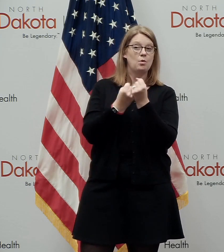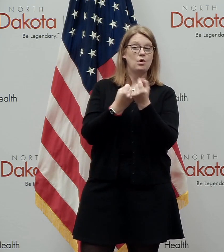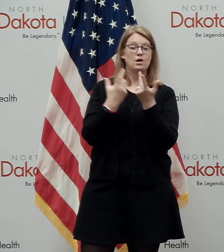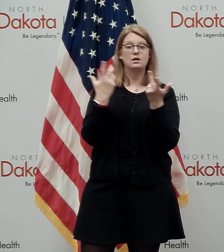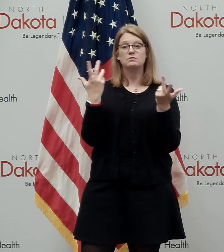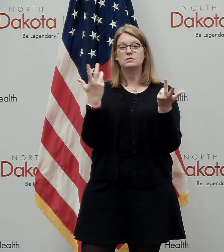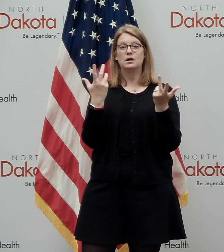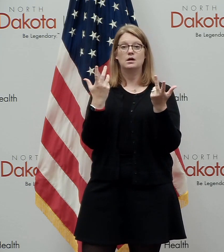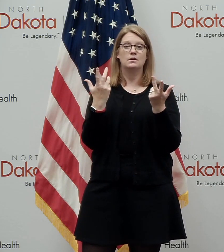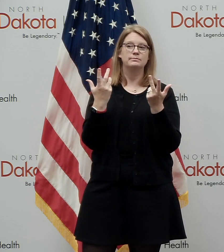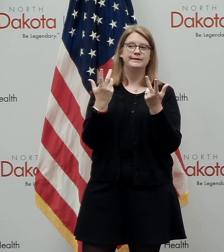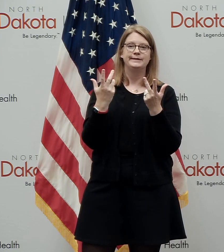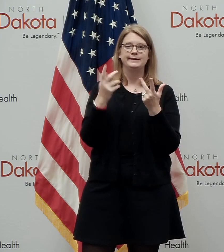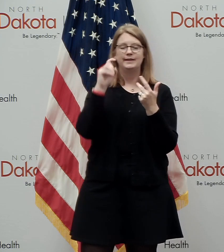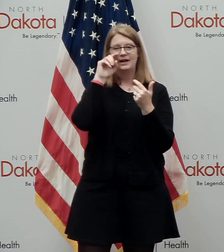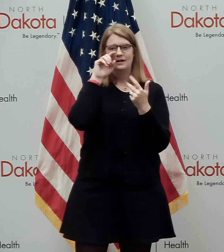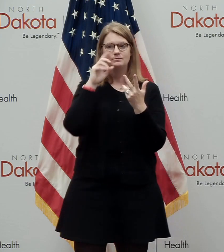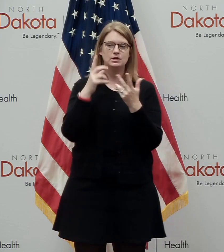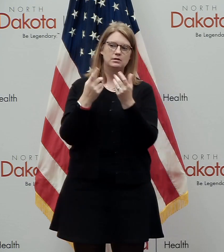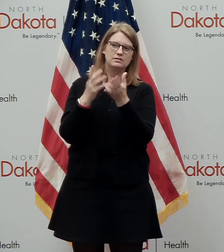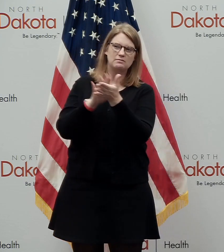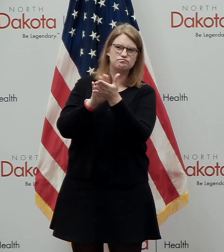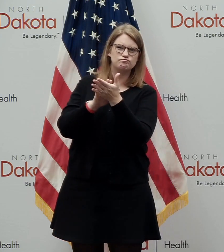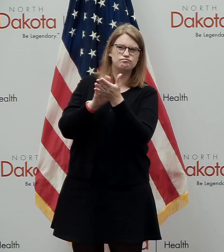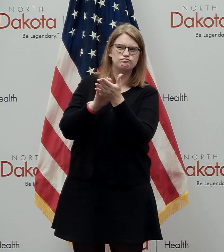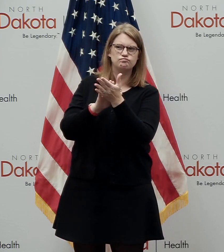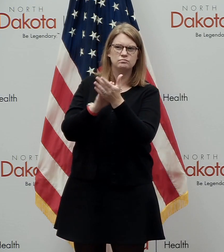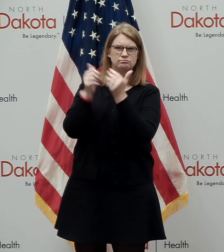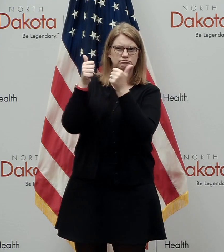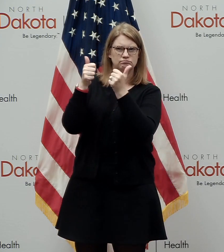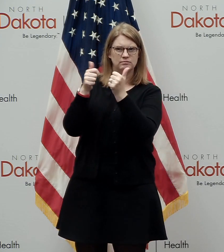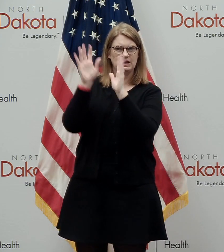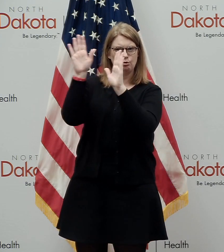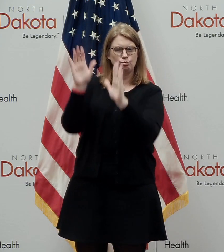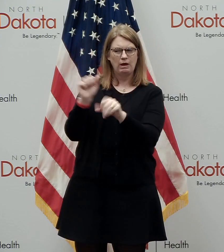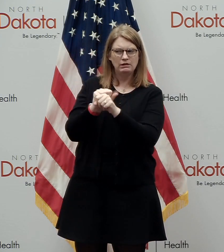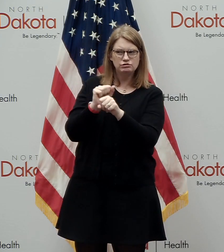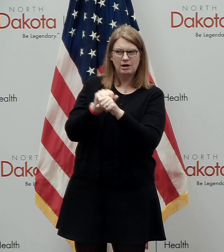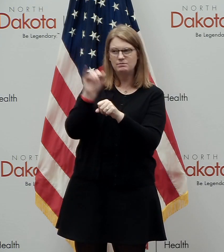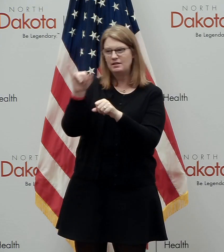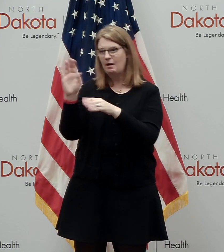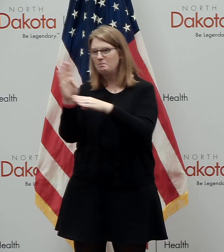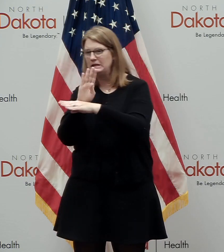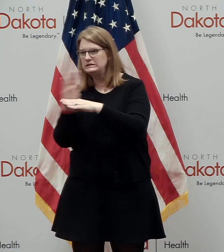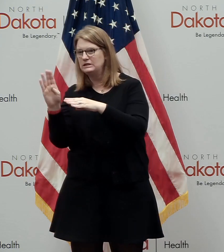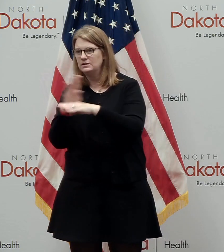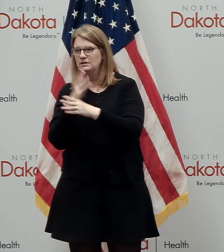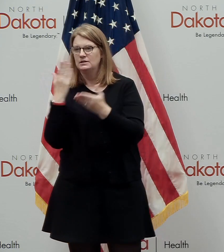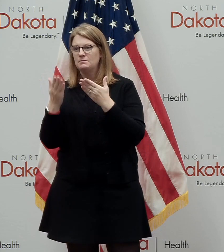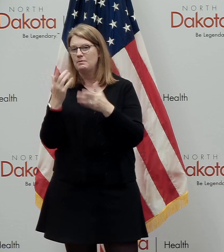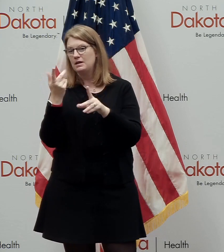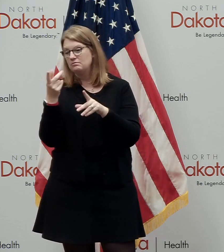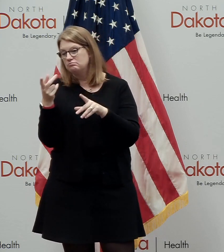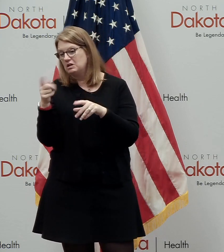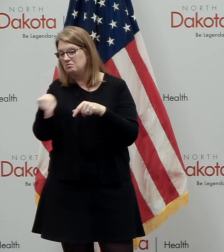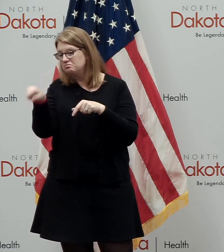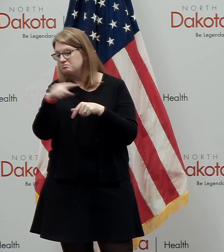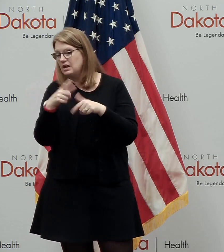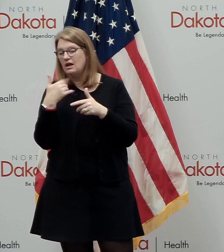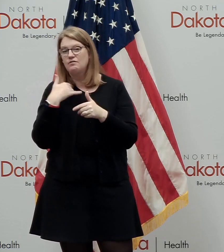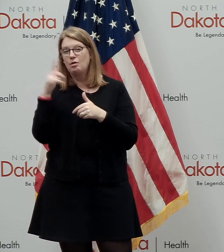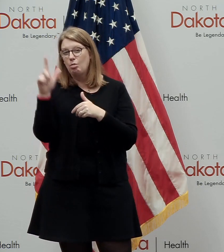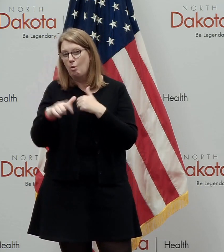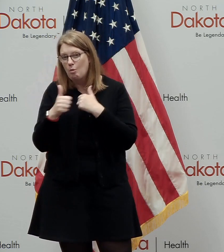doing supportive posts for people that are doing the right thing, giving shout outs to businesses that are doing a great job at creating a lower